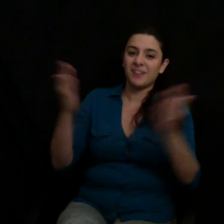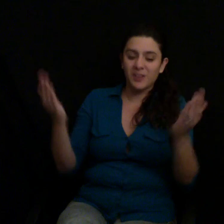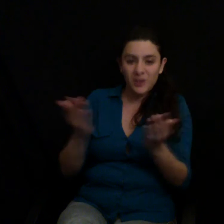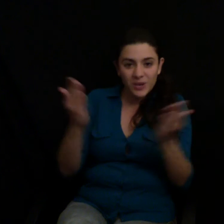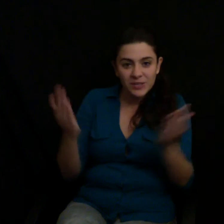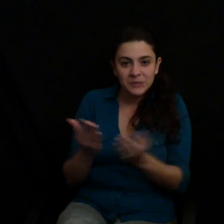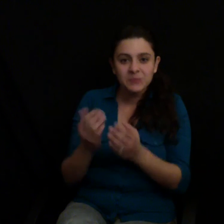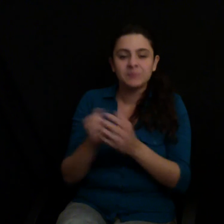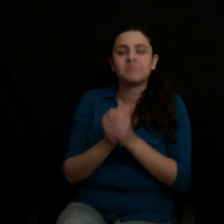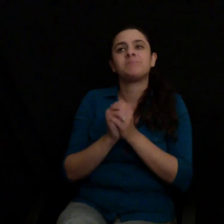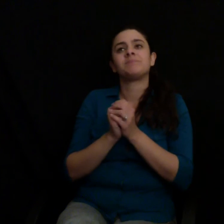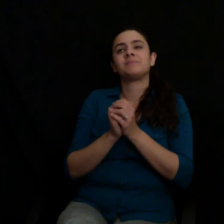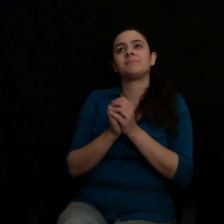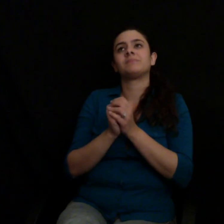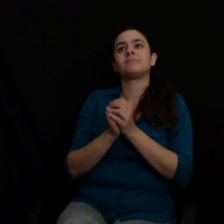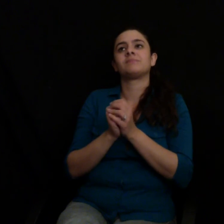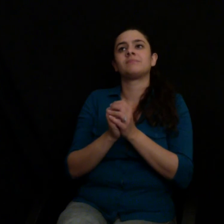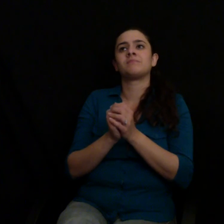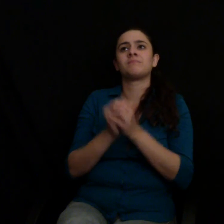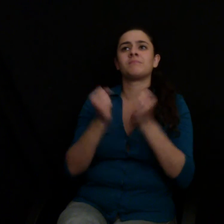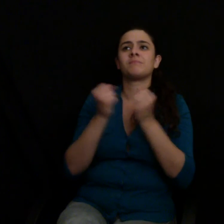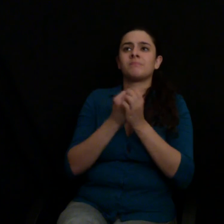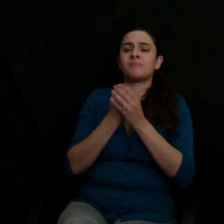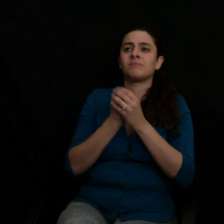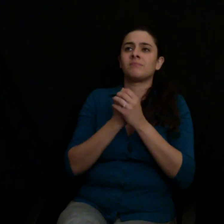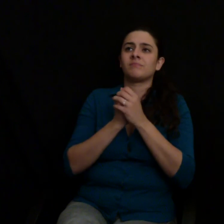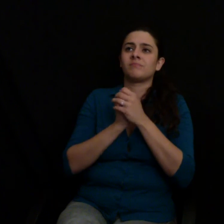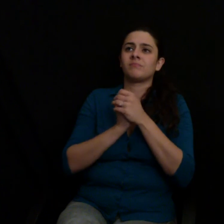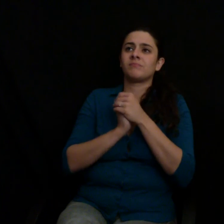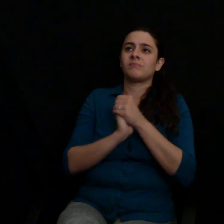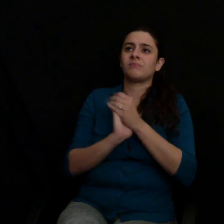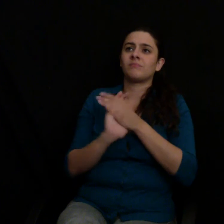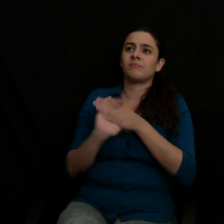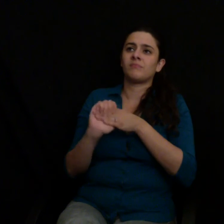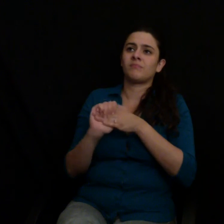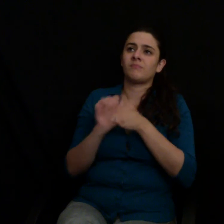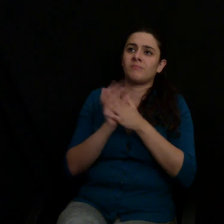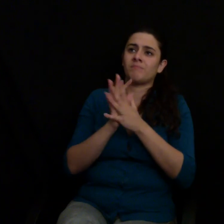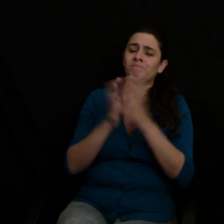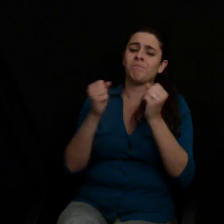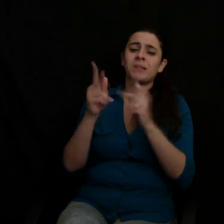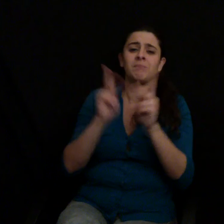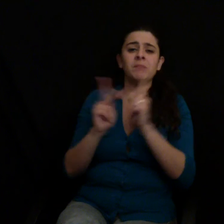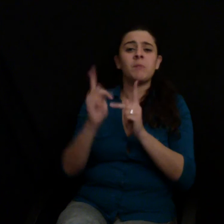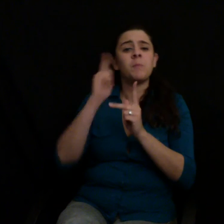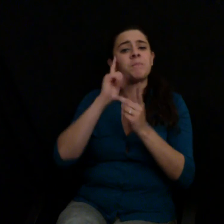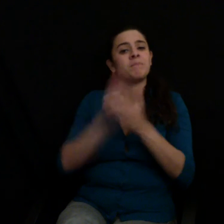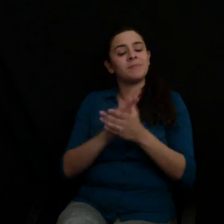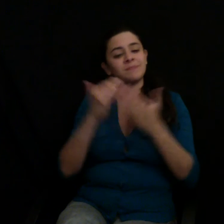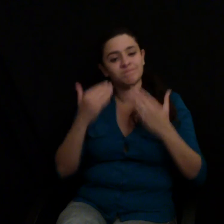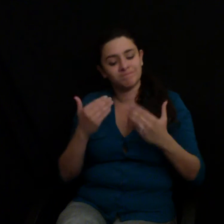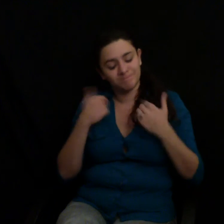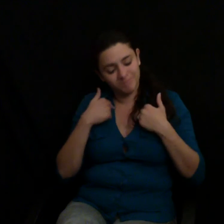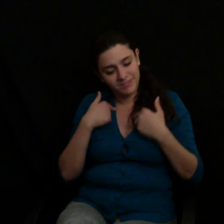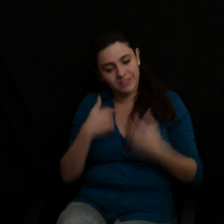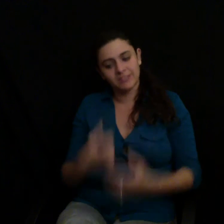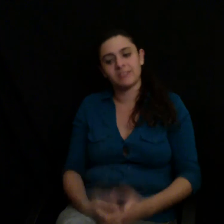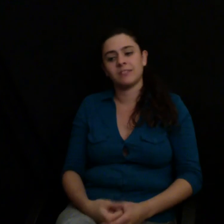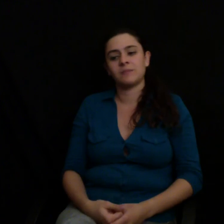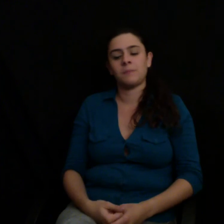and a lot of people were like, no, you just sounded really real, and I got a message, I think maybe